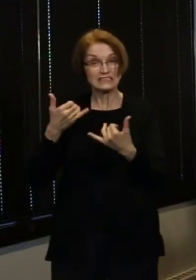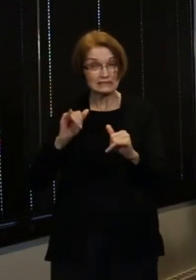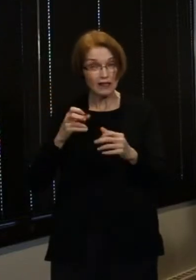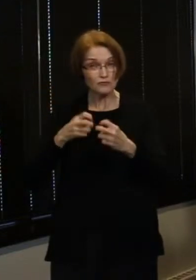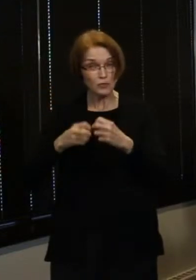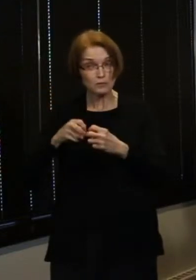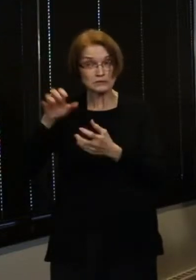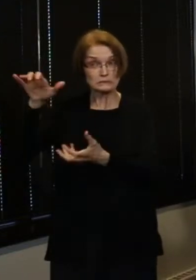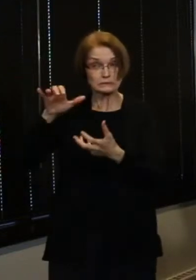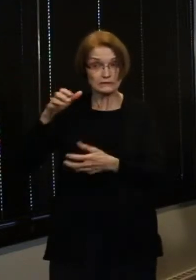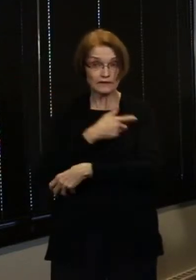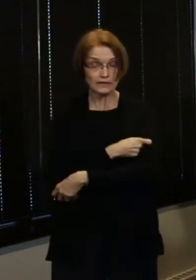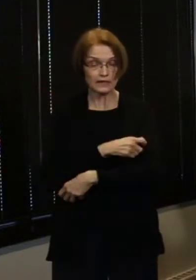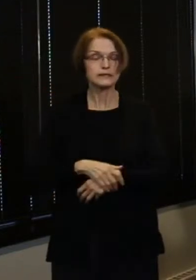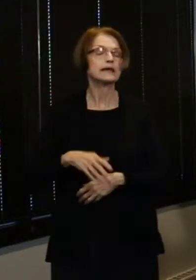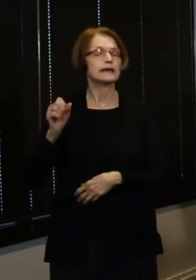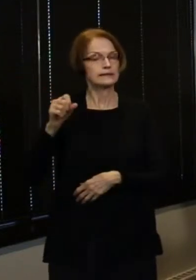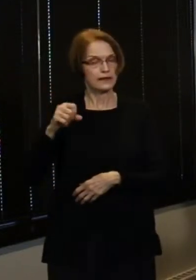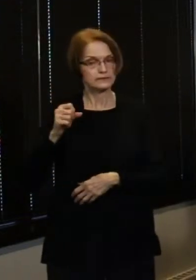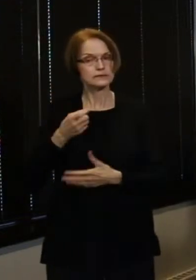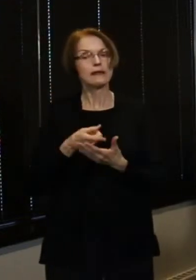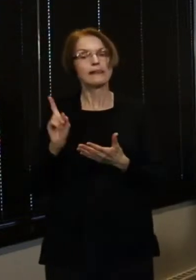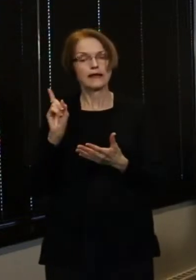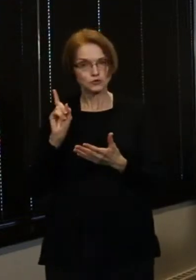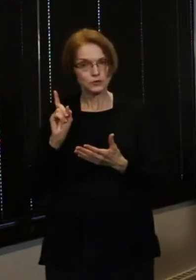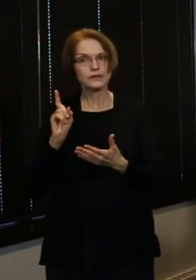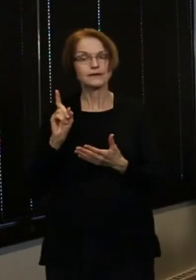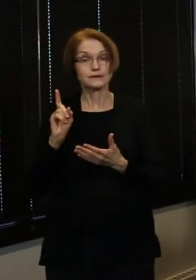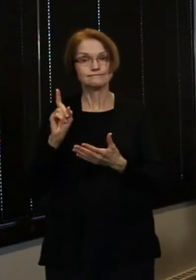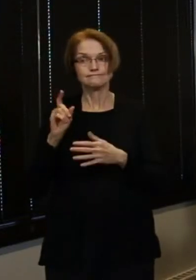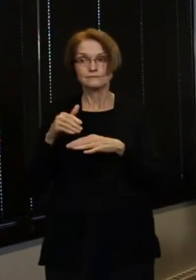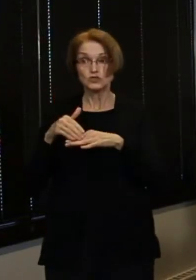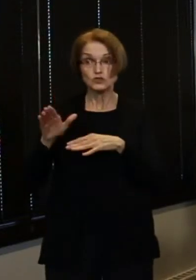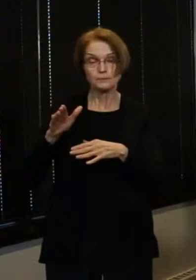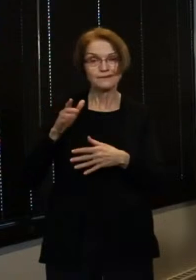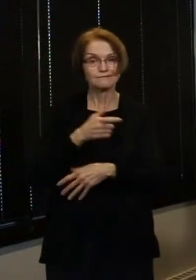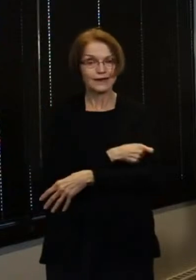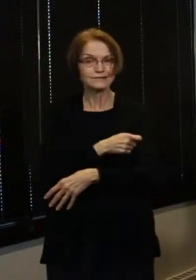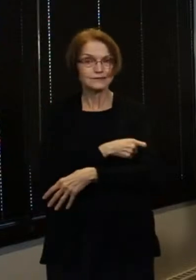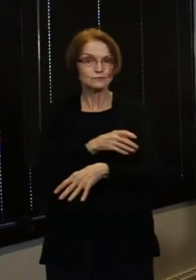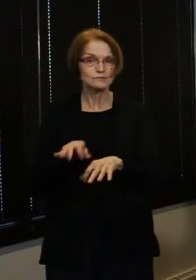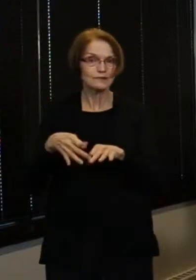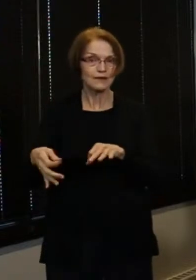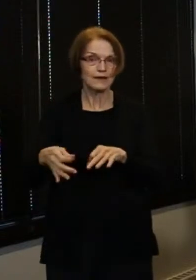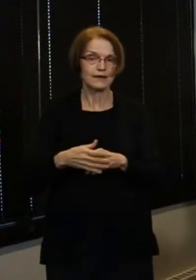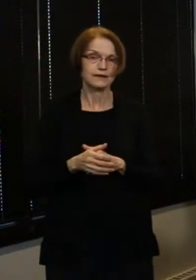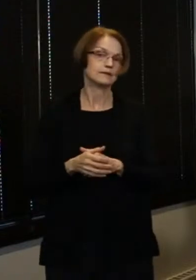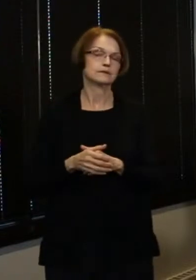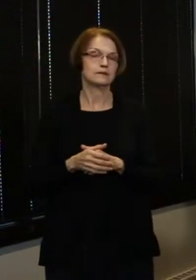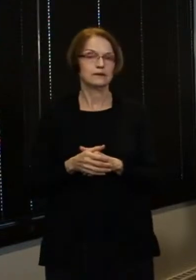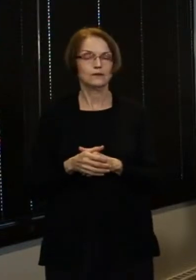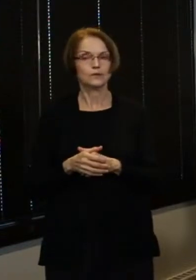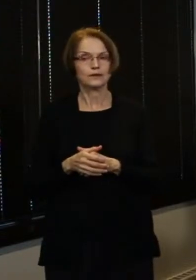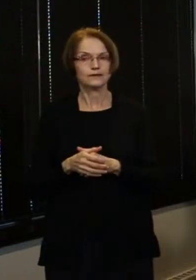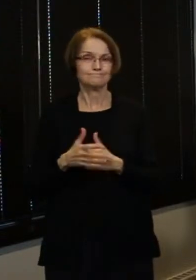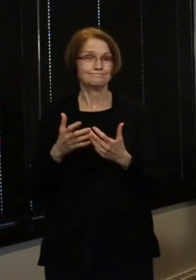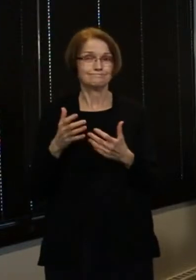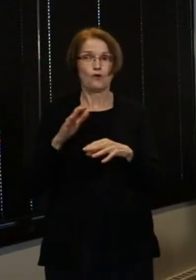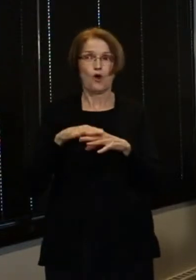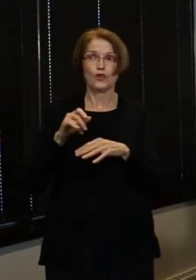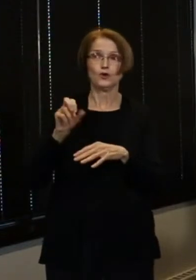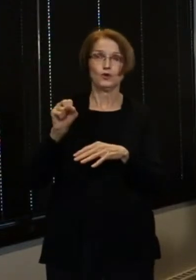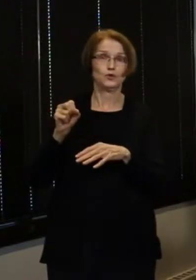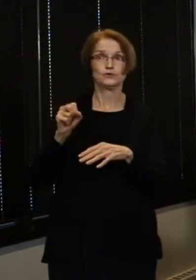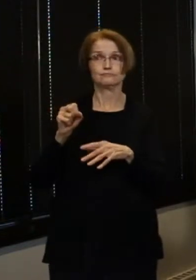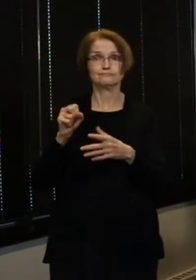so there were shipping delays. Obviously, that's been in all of the major media. And